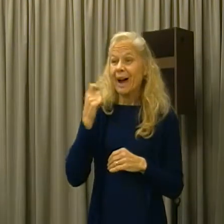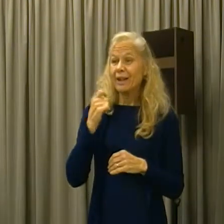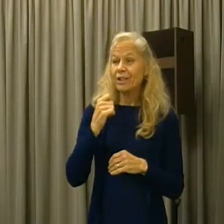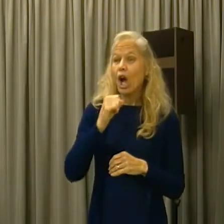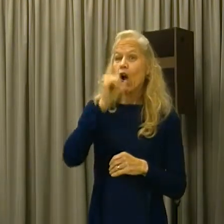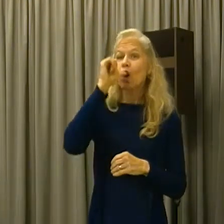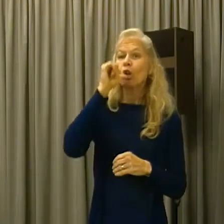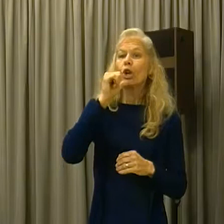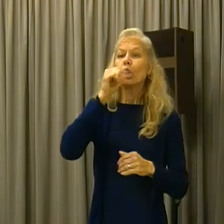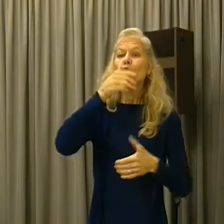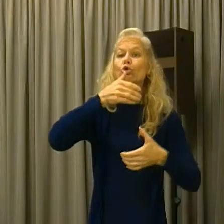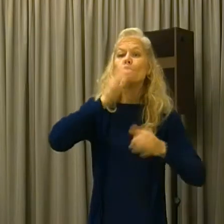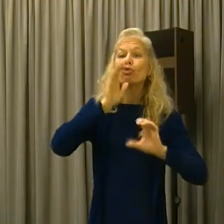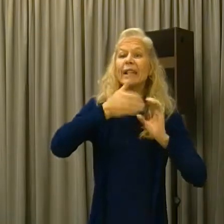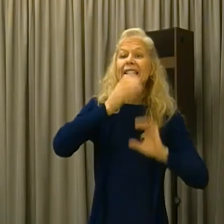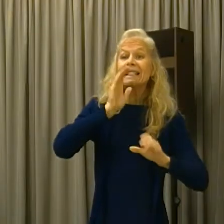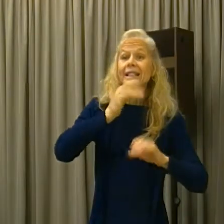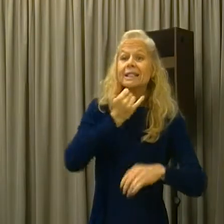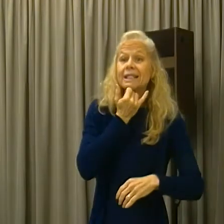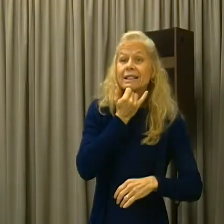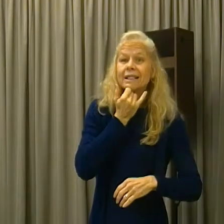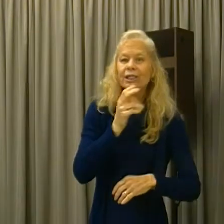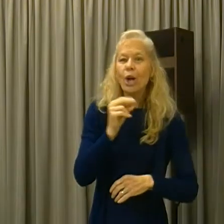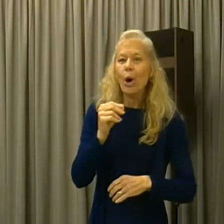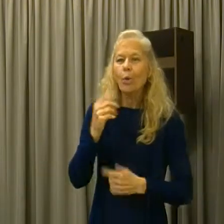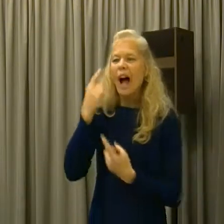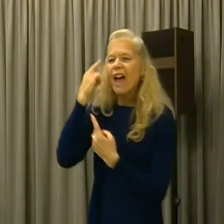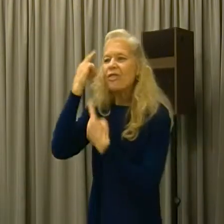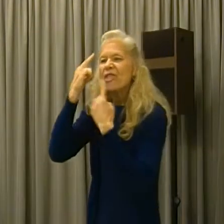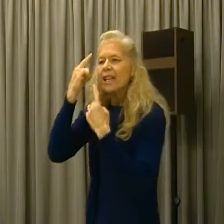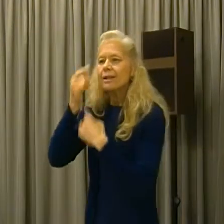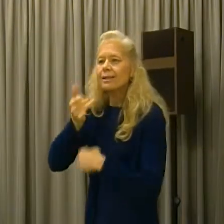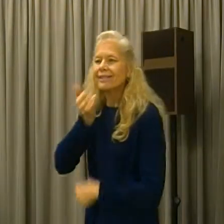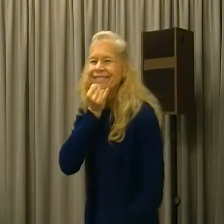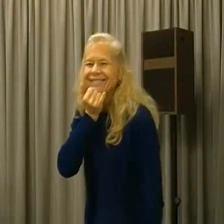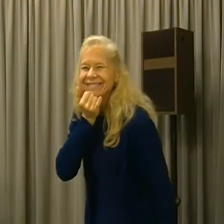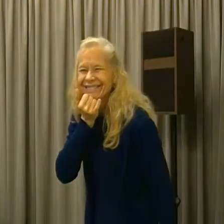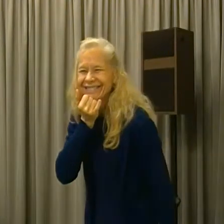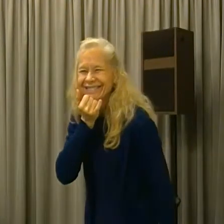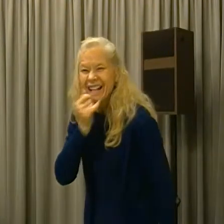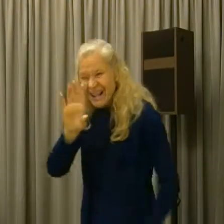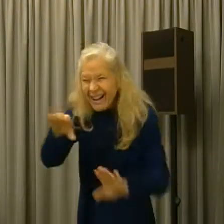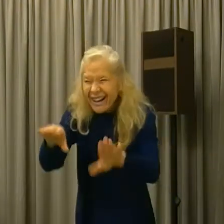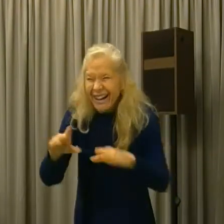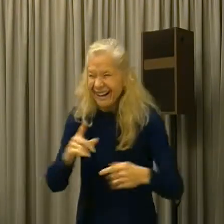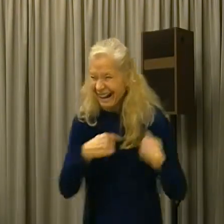You ever do something stupid? Well, I have. And you think, what was I thinking? You know?